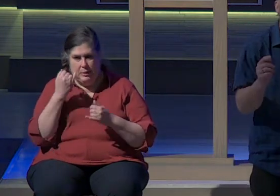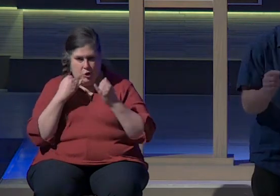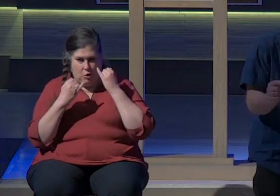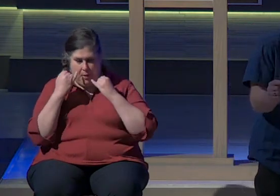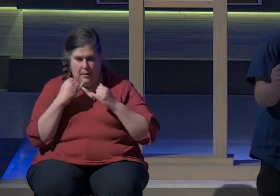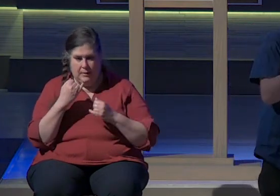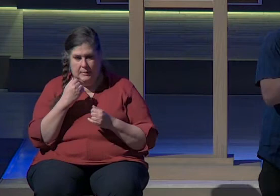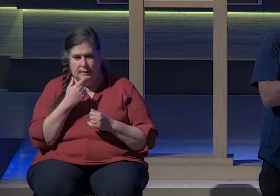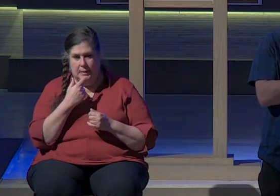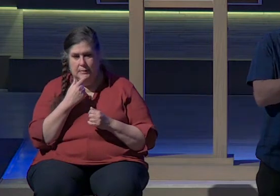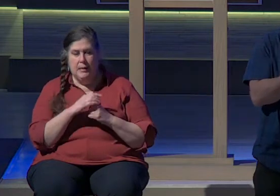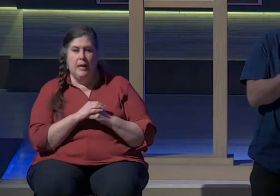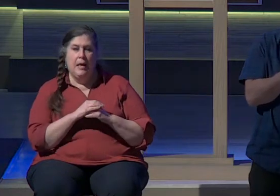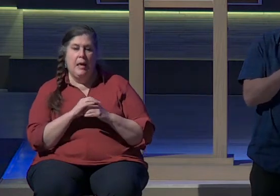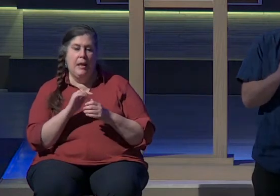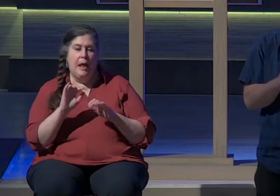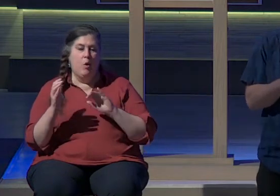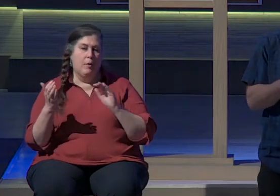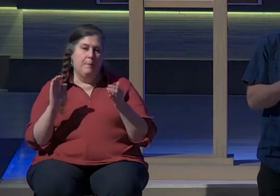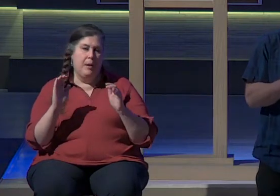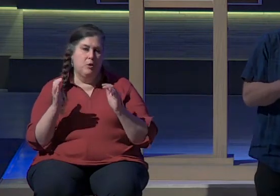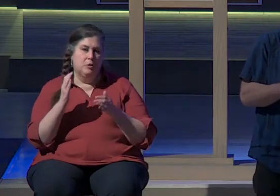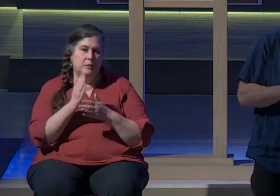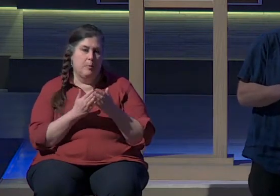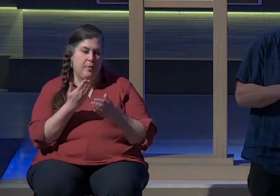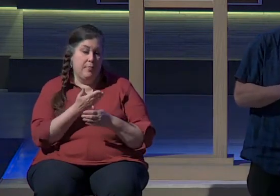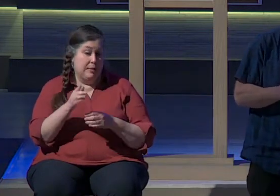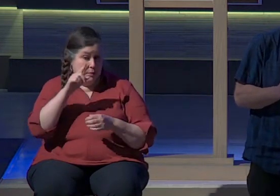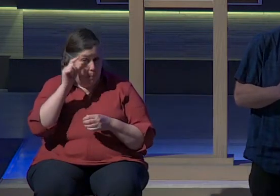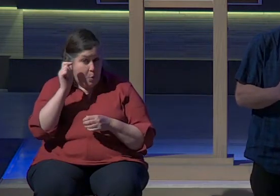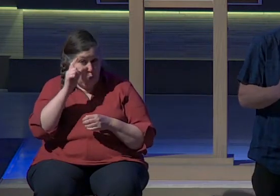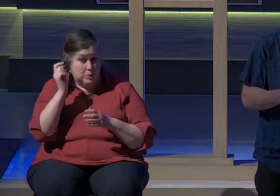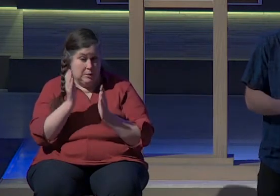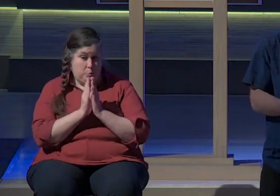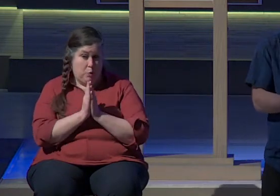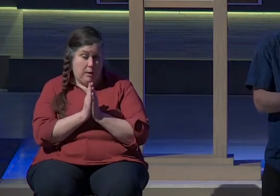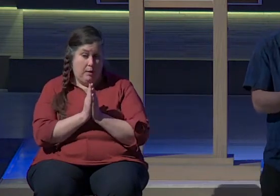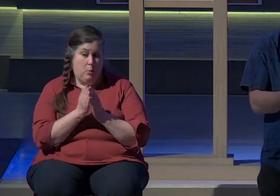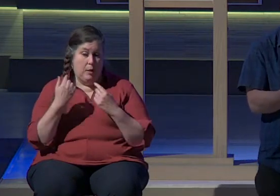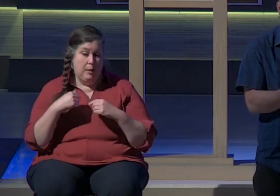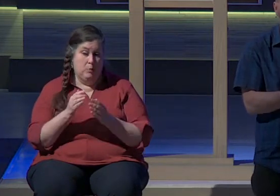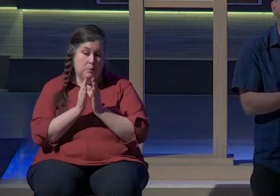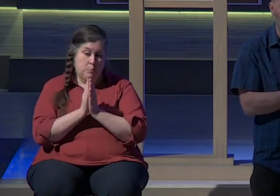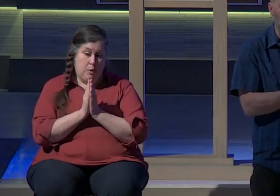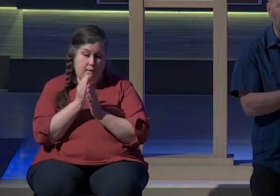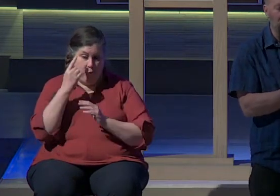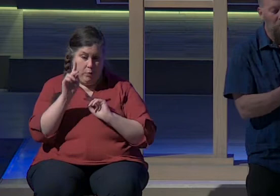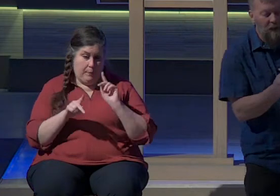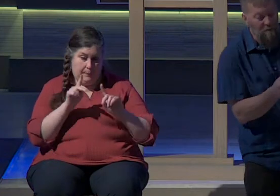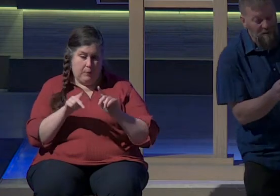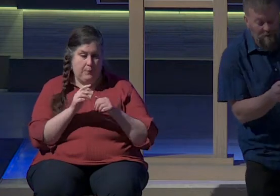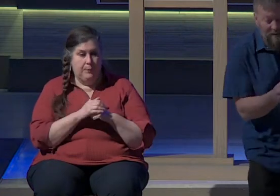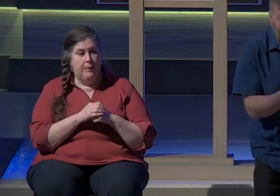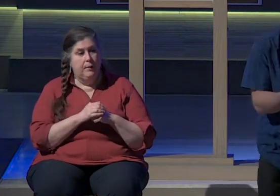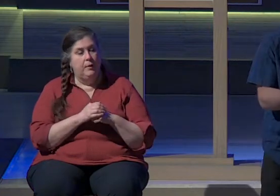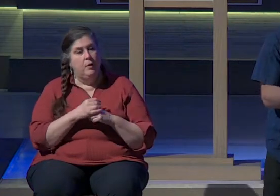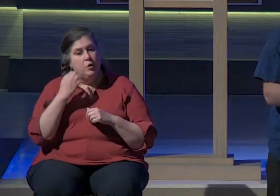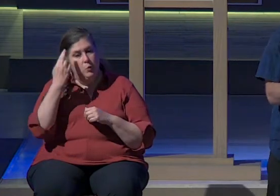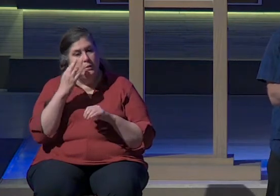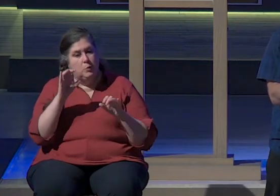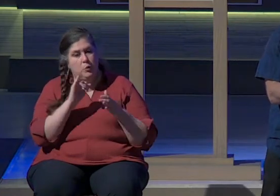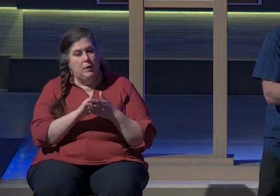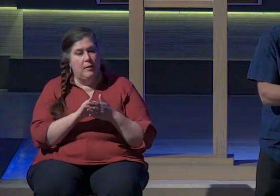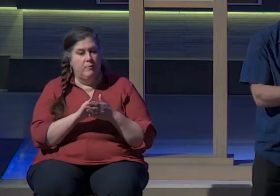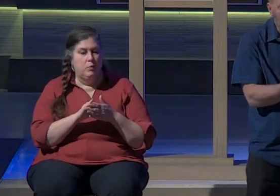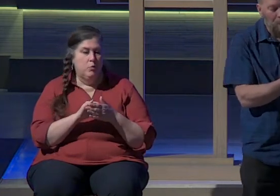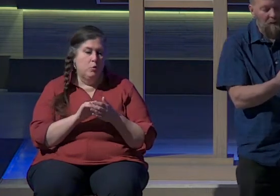and how comparable this is to some of the things Moses prayed as he was interceding on behalf of the people. And the reason we did that, if you jump to